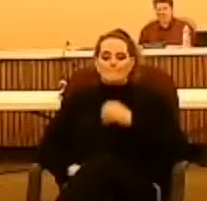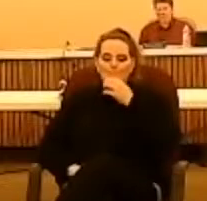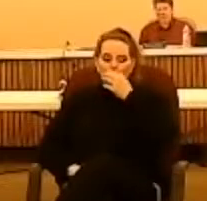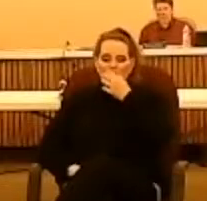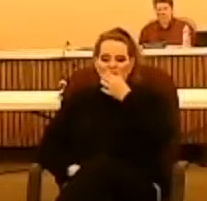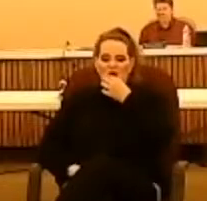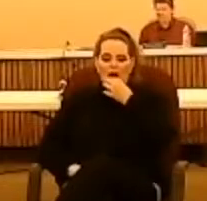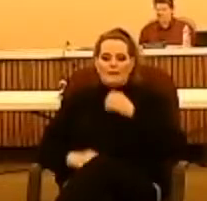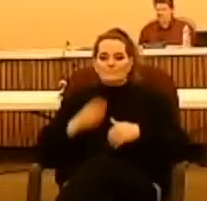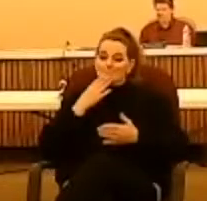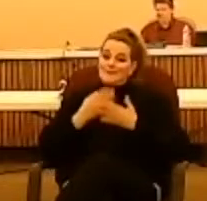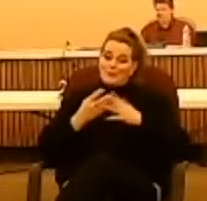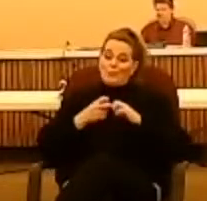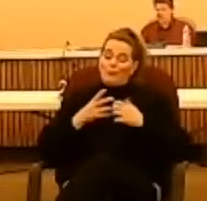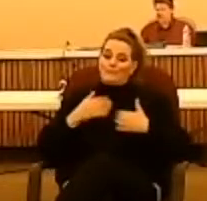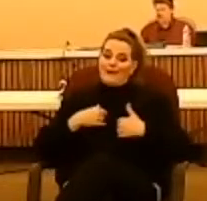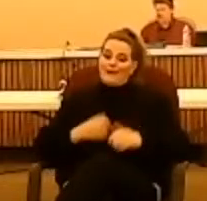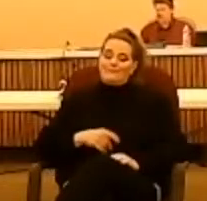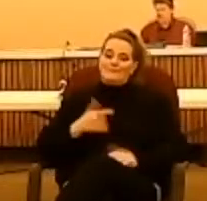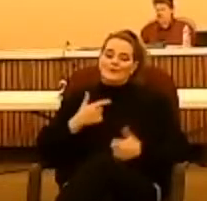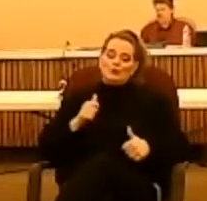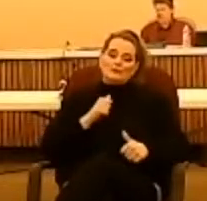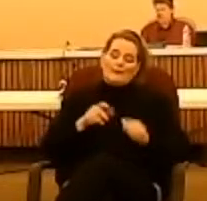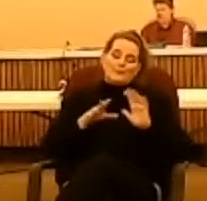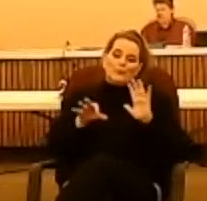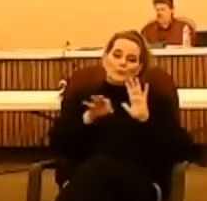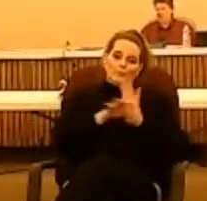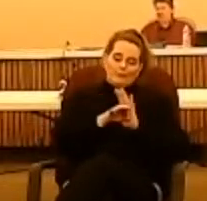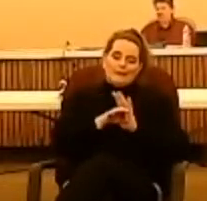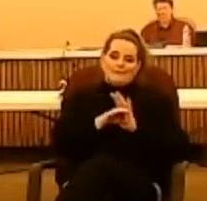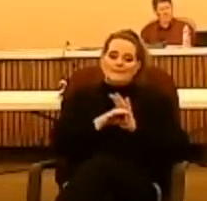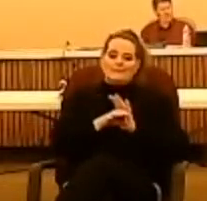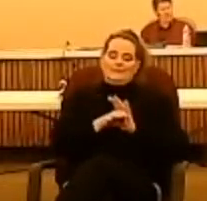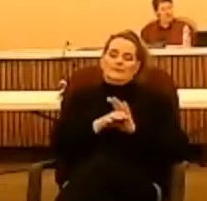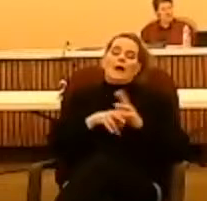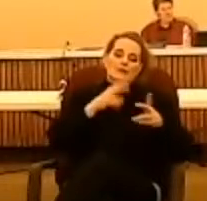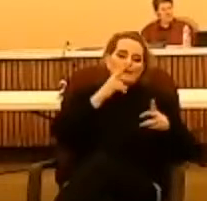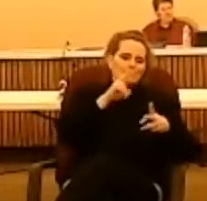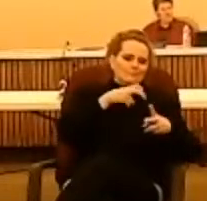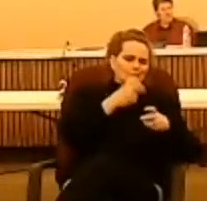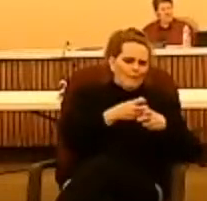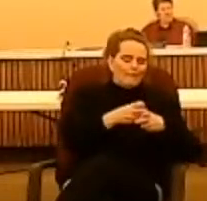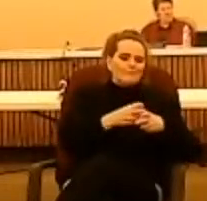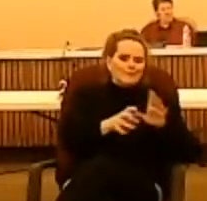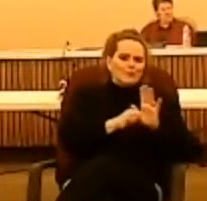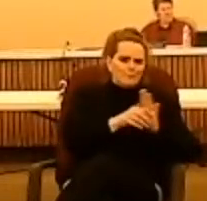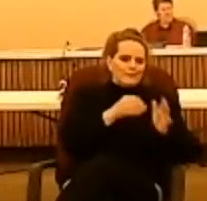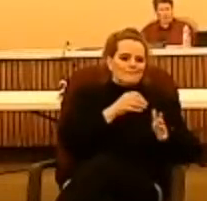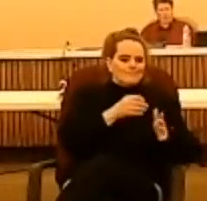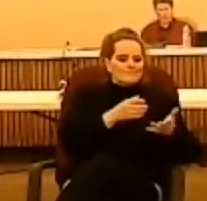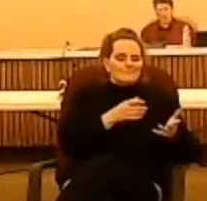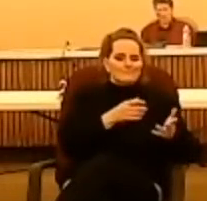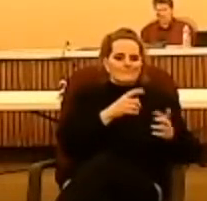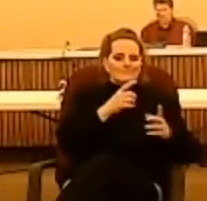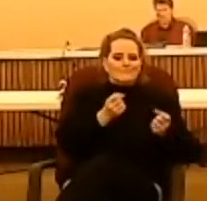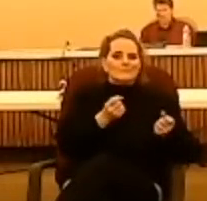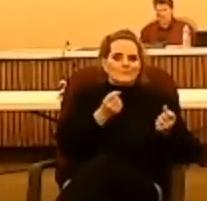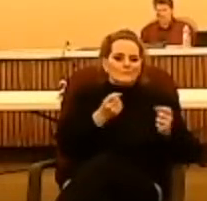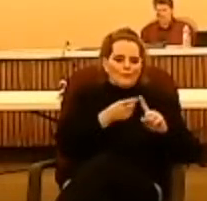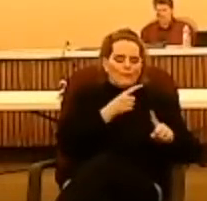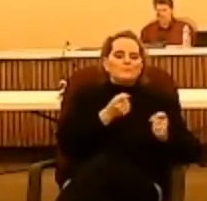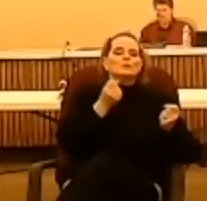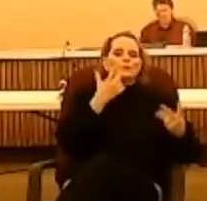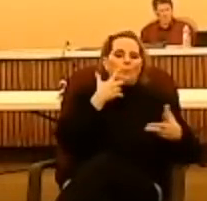good problem to have. Picking, difficult but good problem is picking someone from amongst the